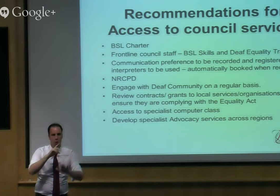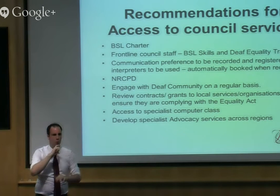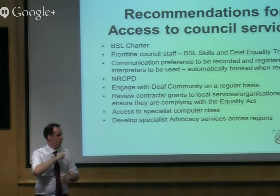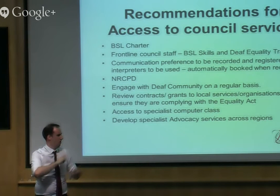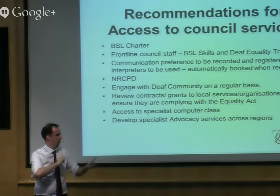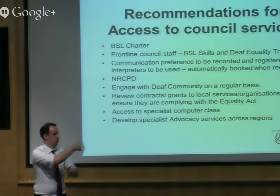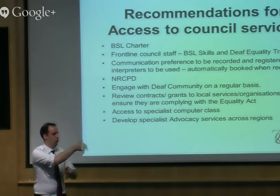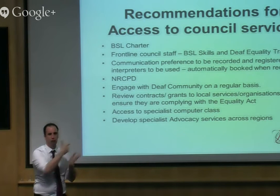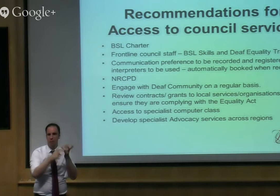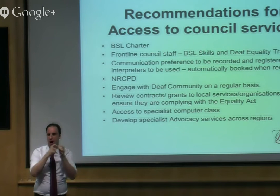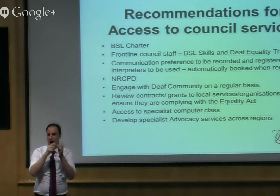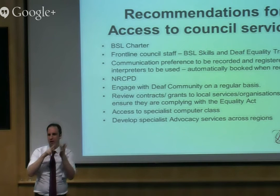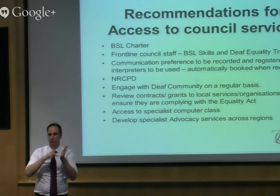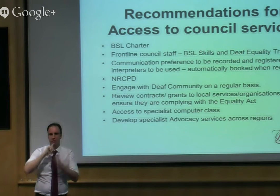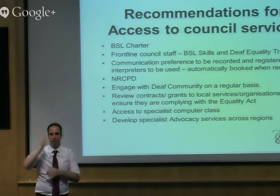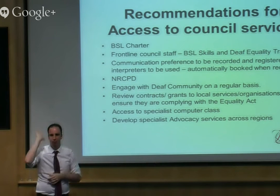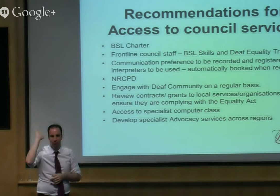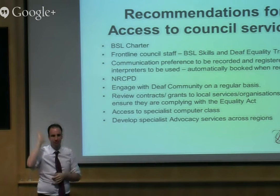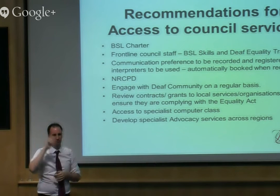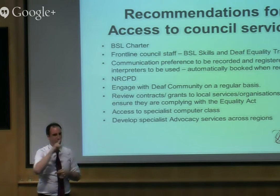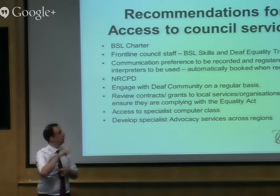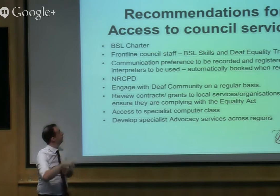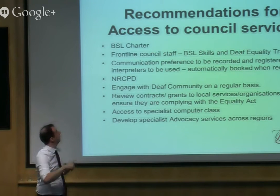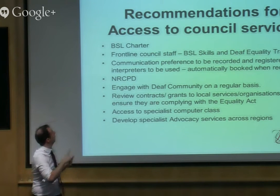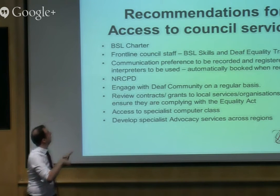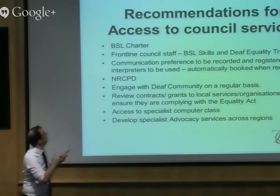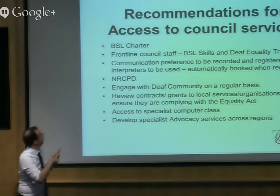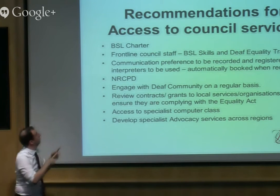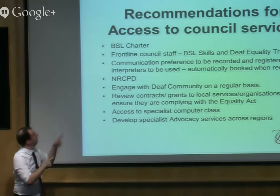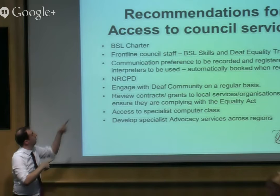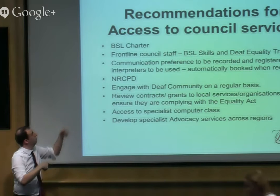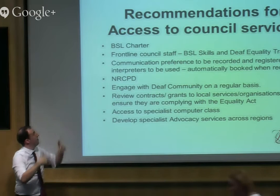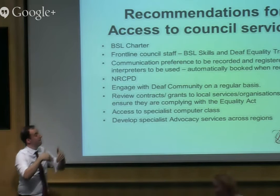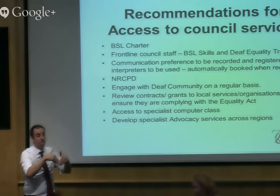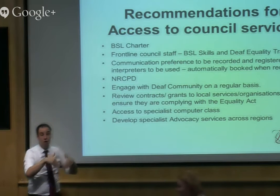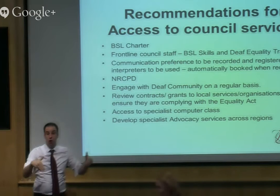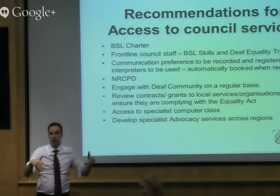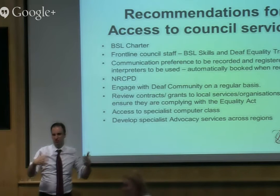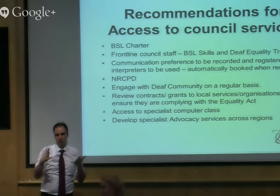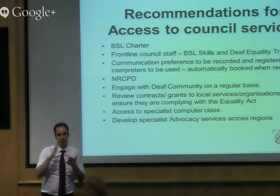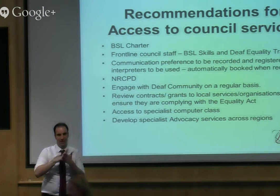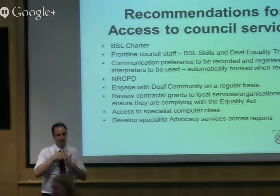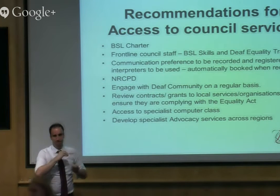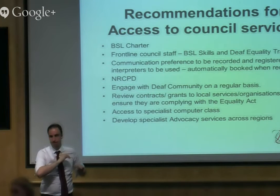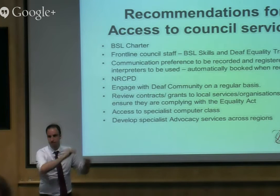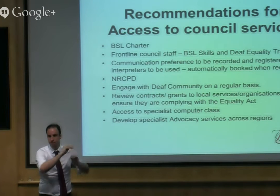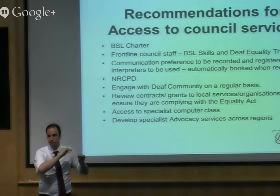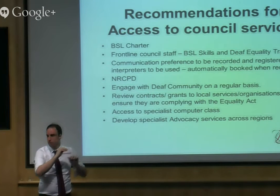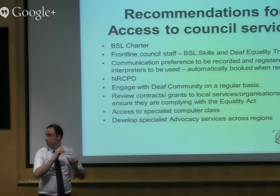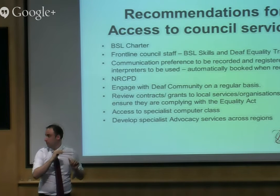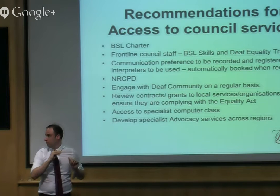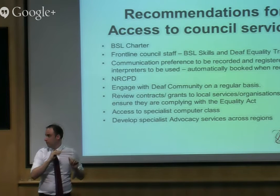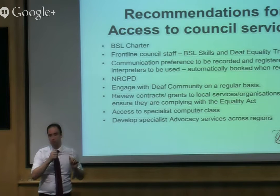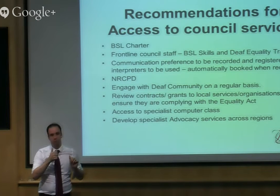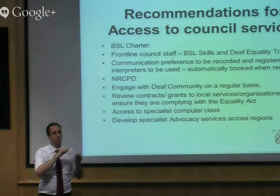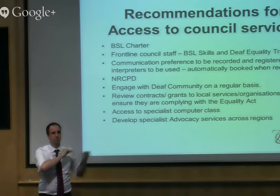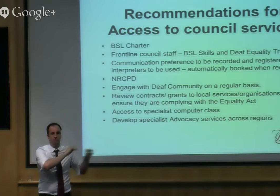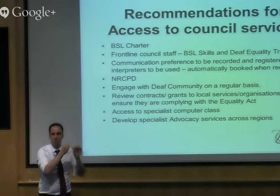One of our recommendations was that they should implement the BSL Charter, which I'm actually not going to go into because that's what Robin is going to be talking to you